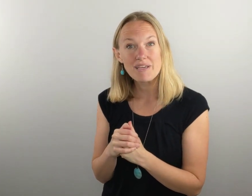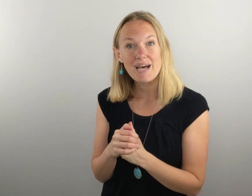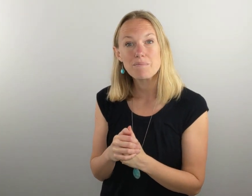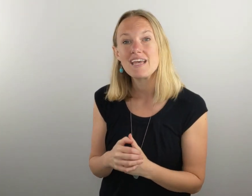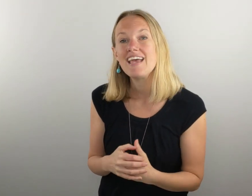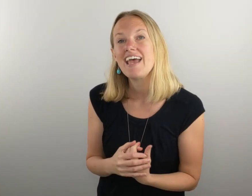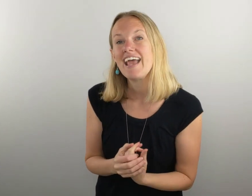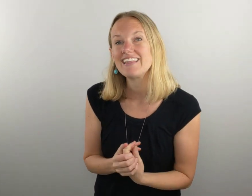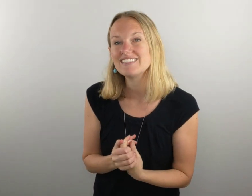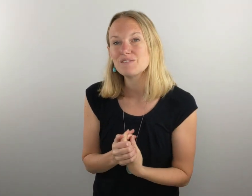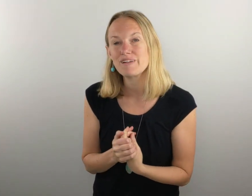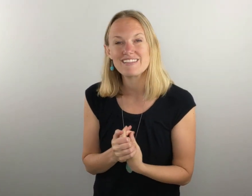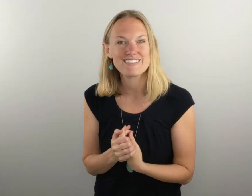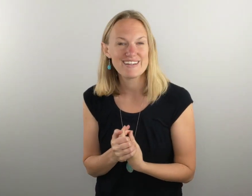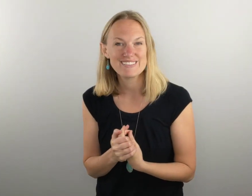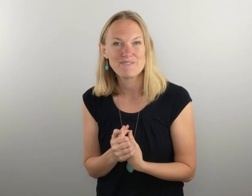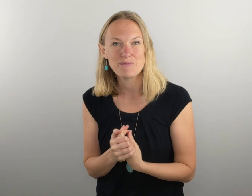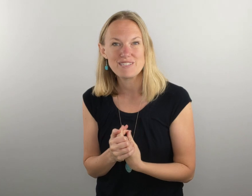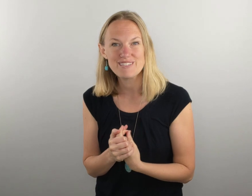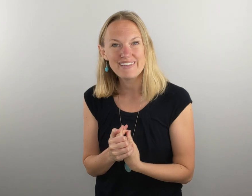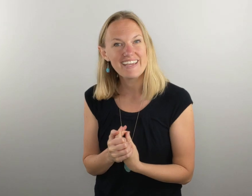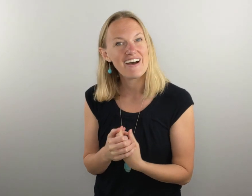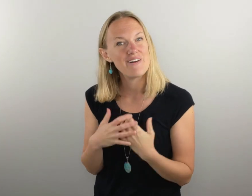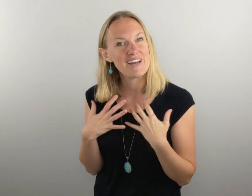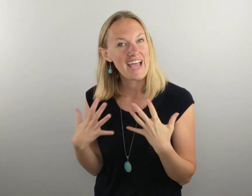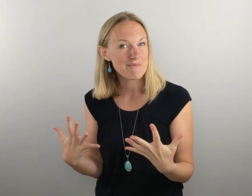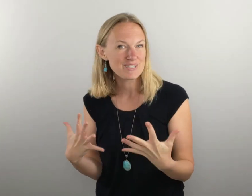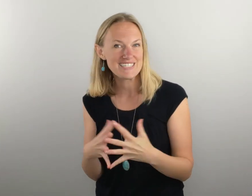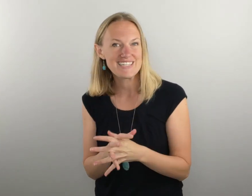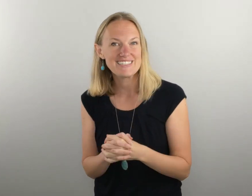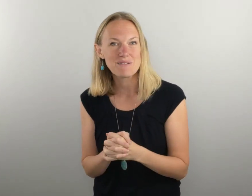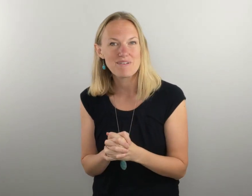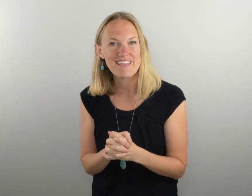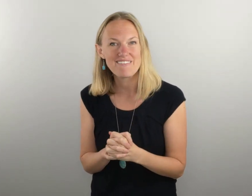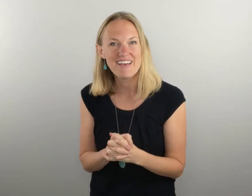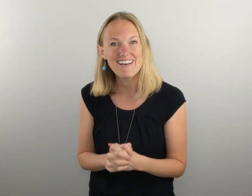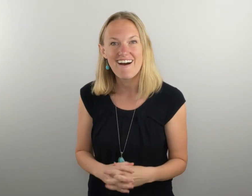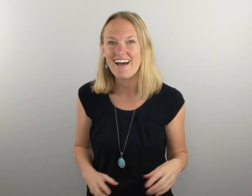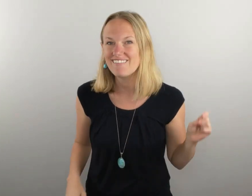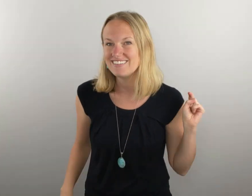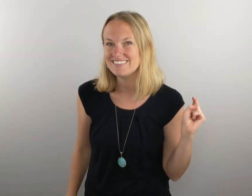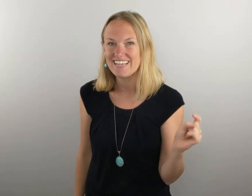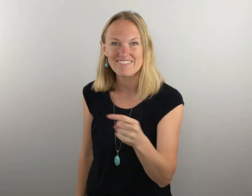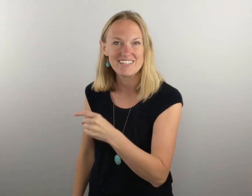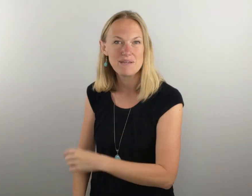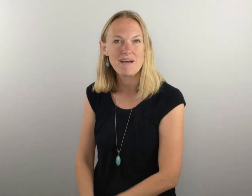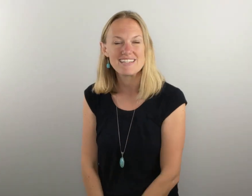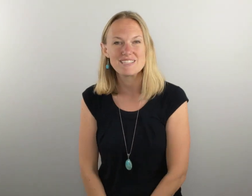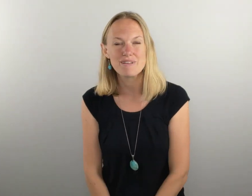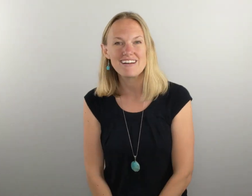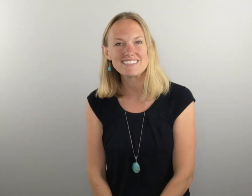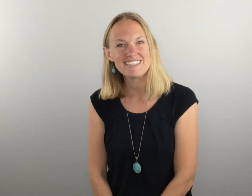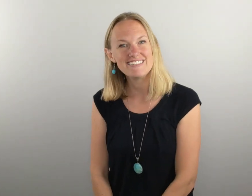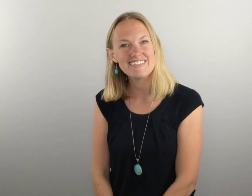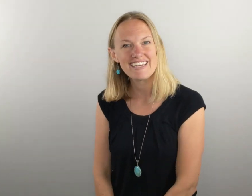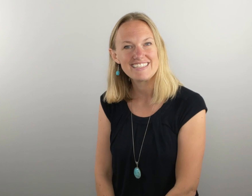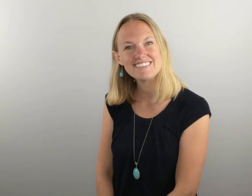up. And this is one of the songs that we'll be doing. When I have more details about that event, I will definitely pass them along to you in case you'd